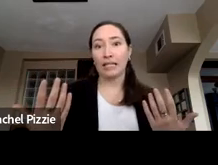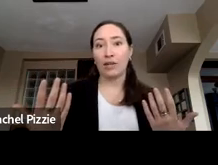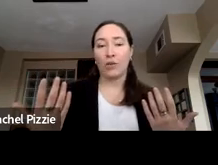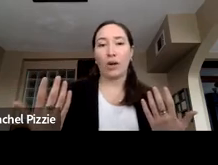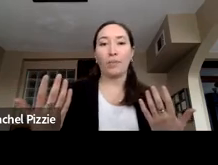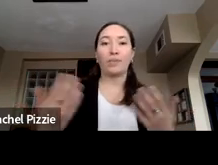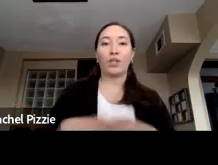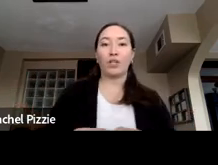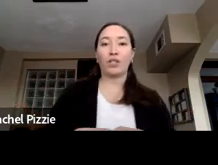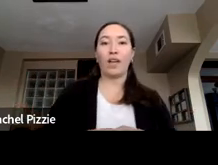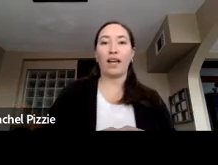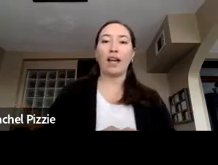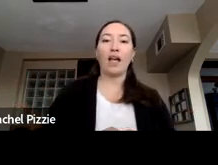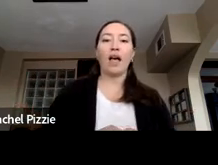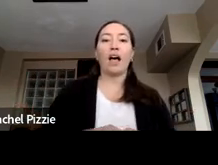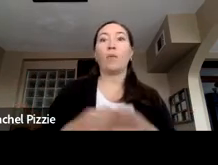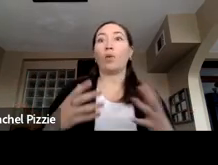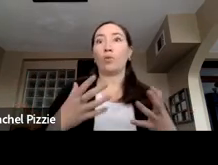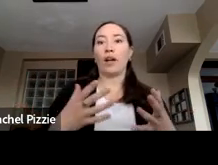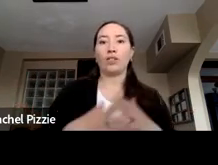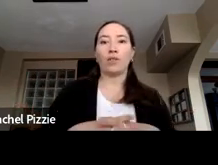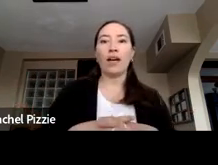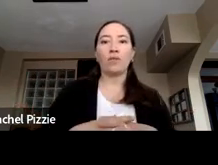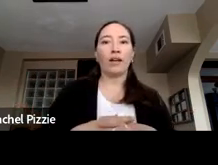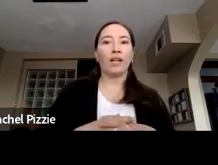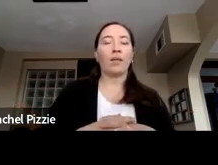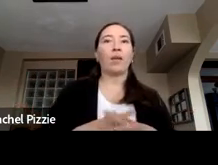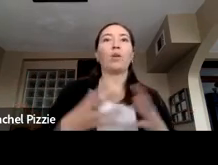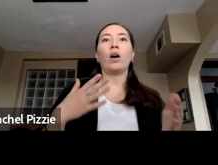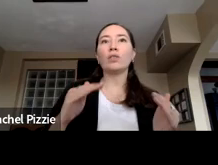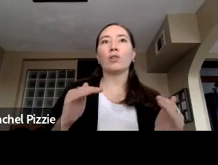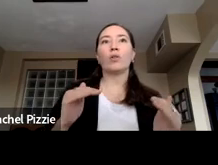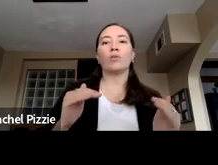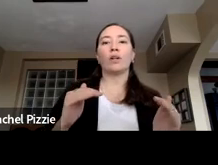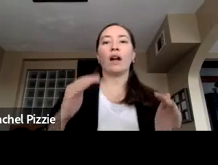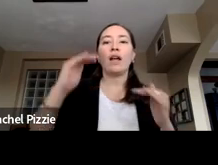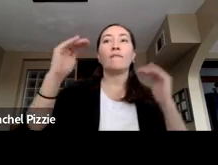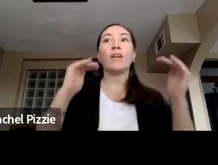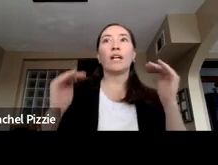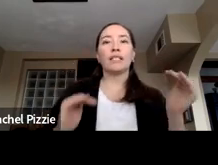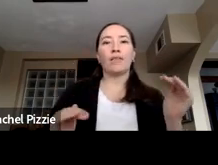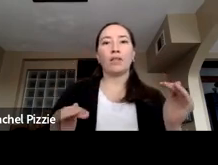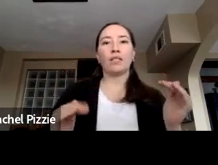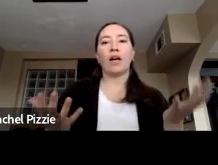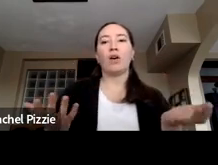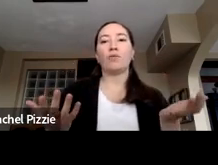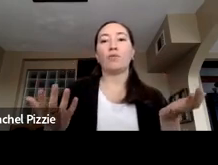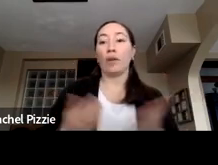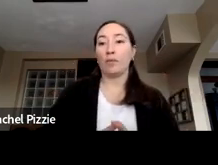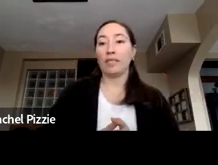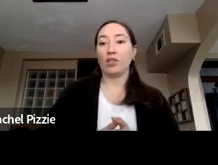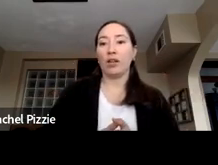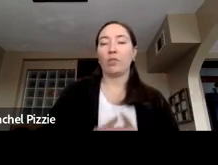signed consent form to your survey. We'll go over how to do that if we have time. And we'll also go over various levels